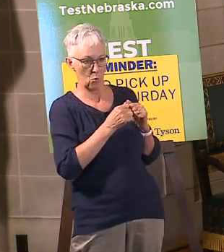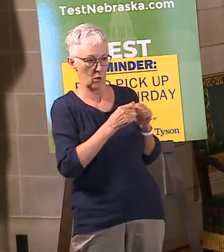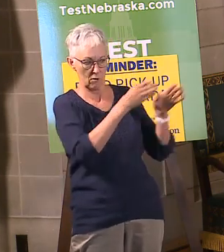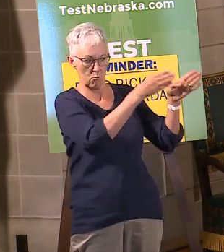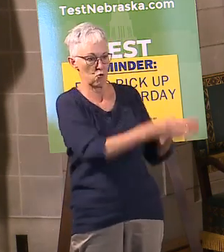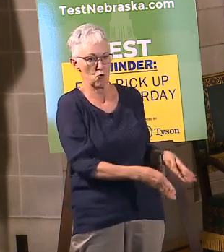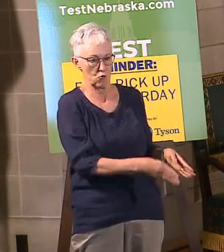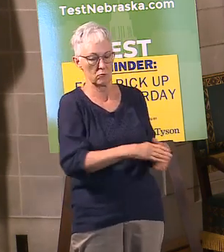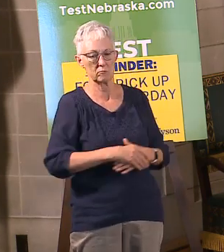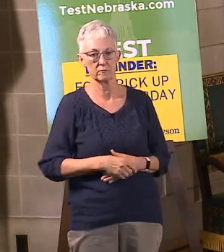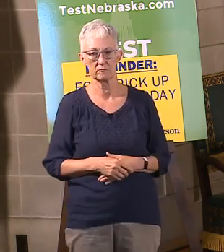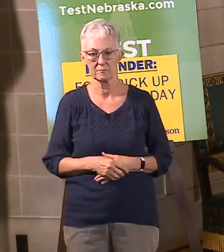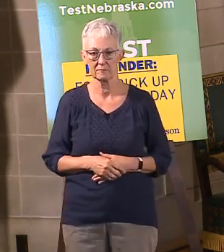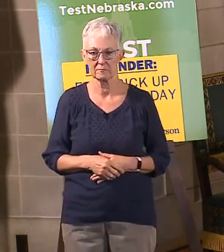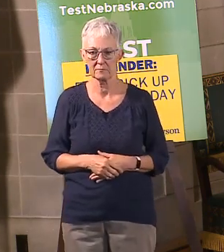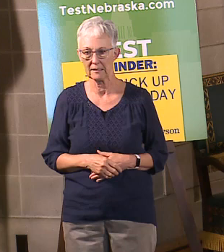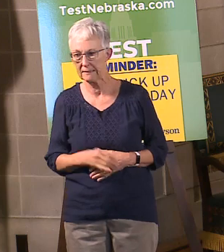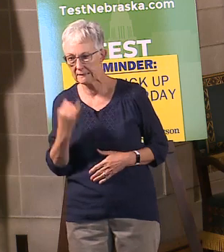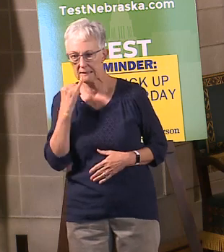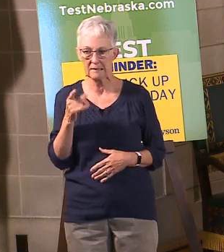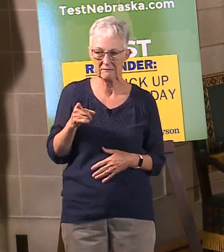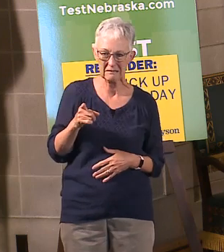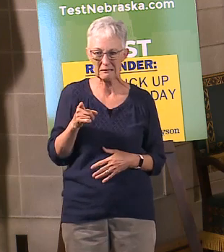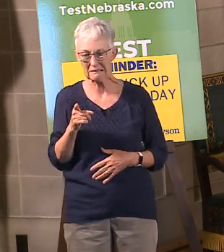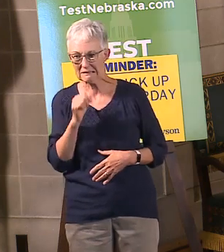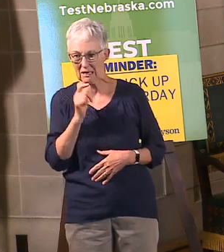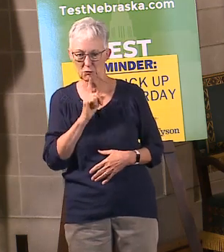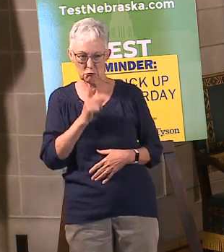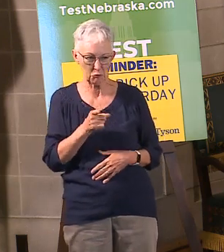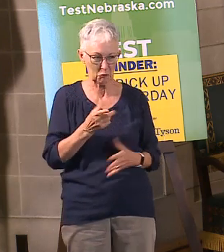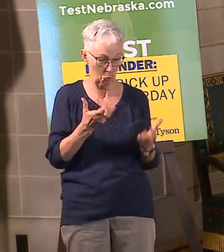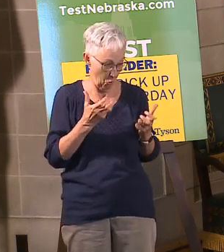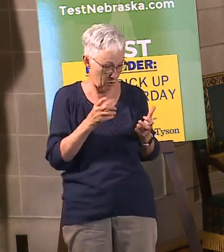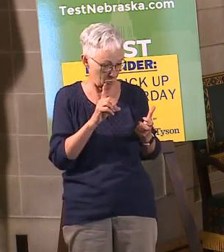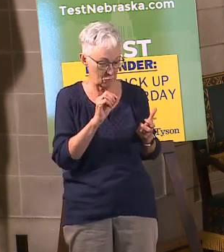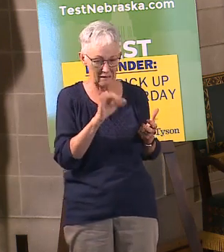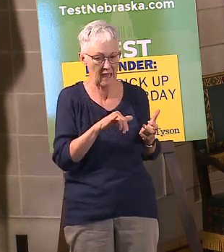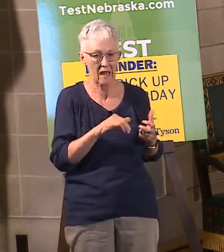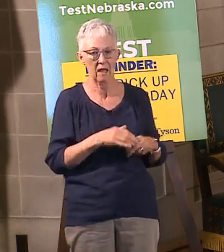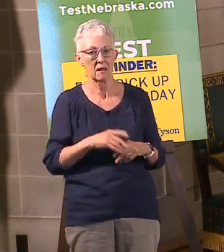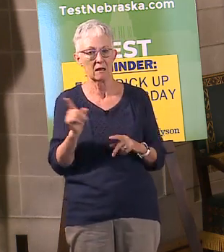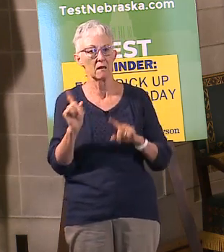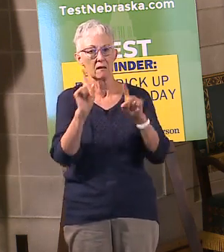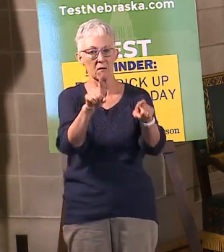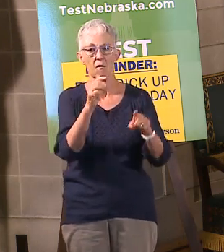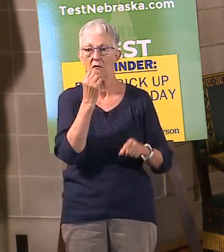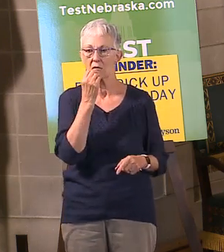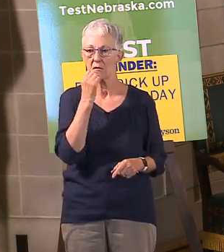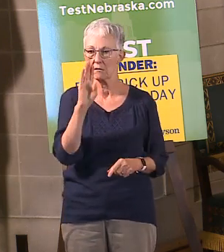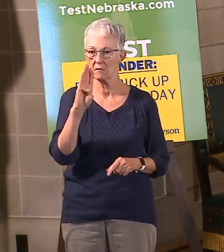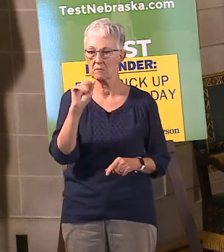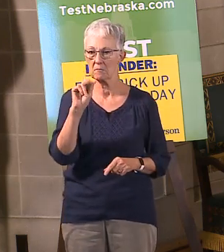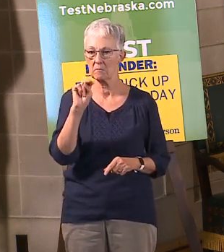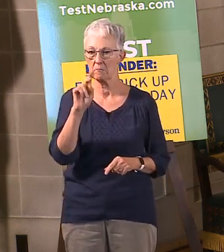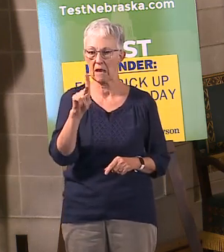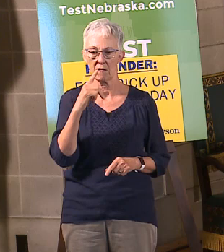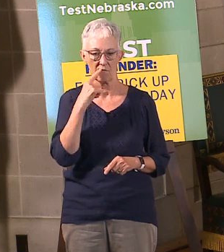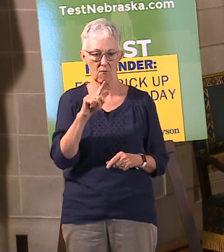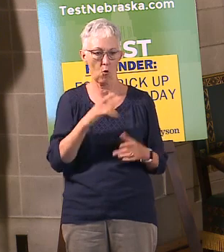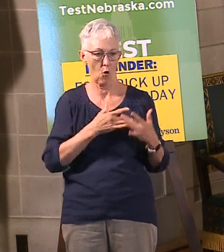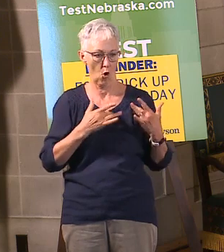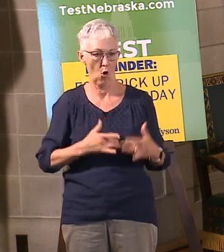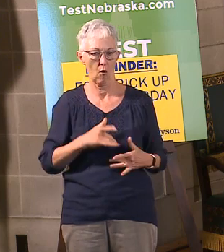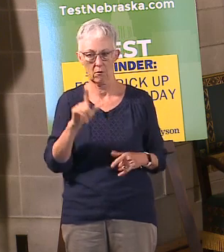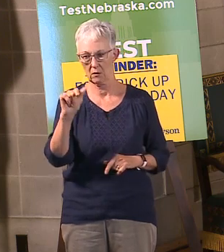if you don't feel comfortable doing that, we'd ask that you consider going to the Food Bank for the Heartland's website, and right